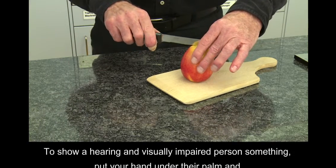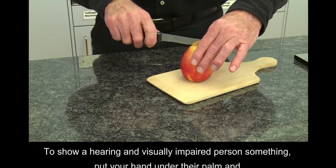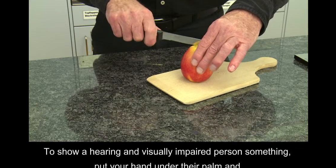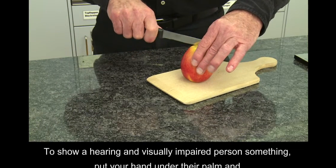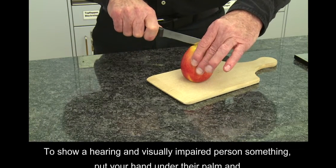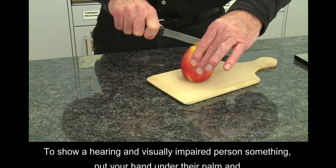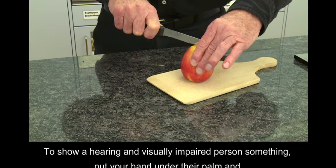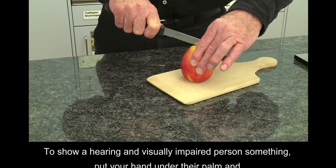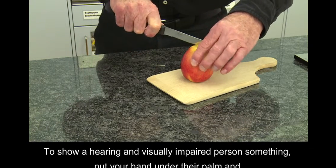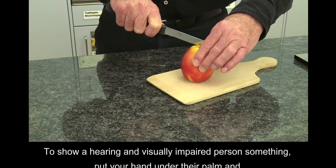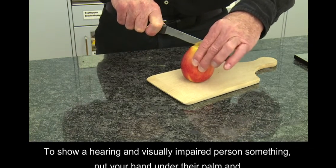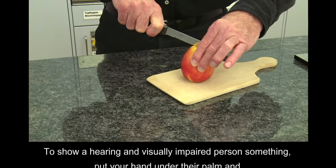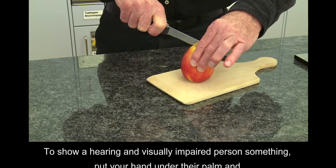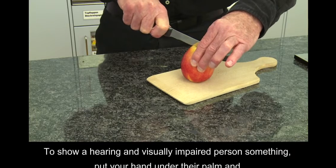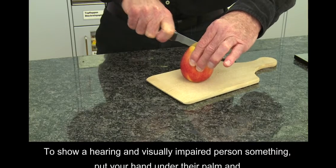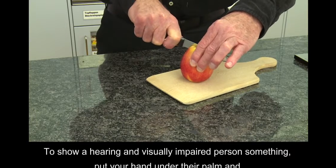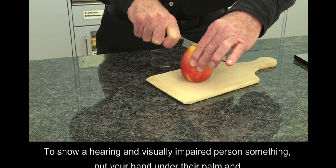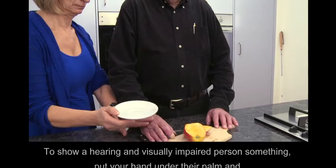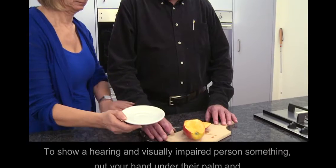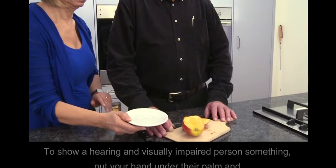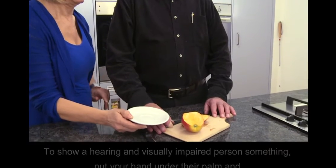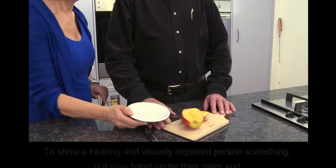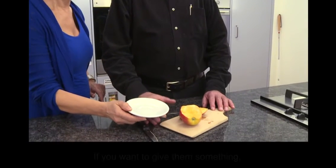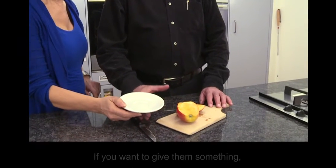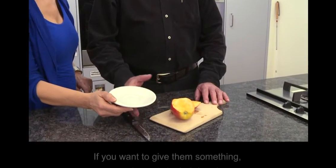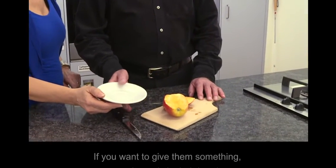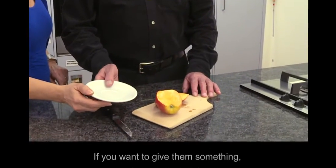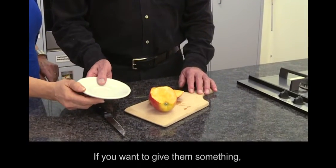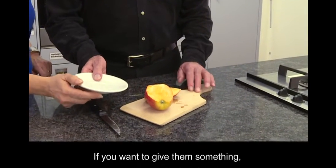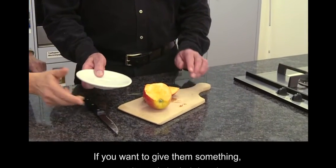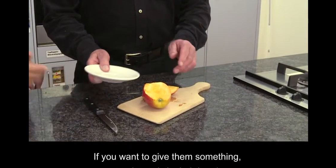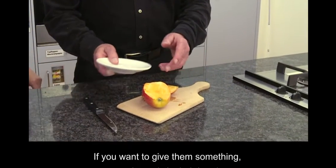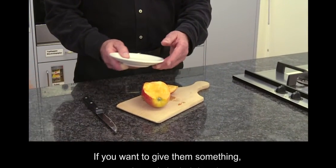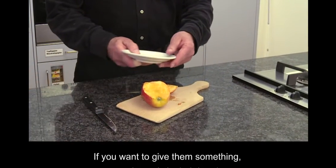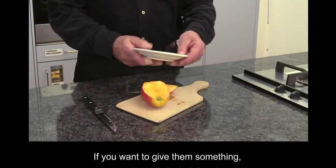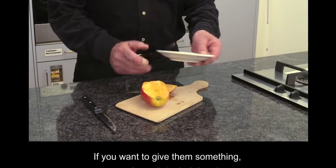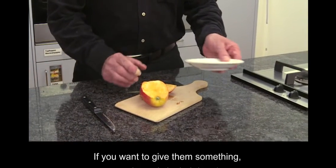object. If you want to give them something, put it gently in their hand.